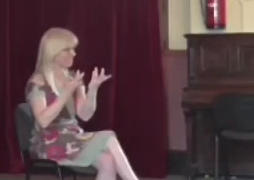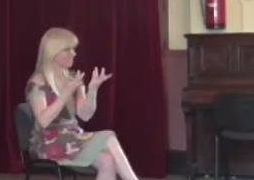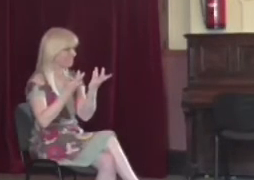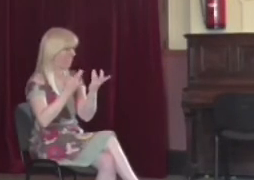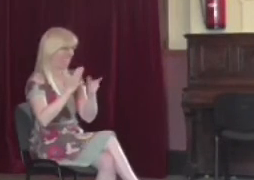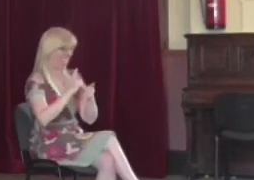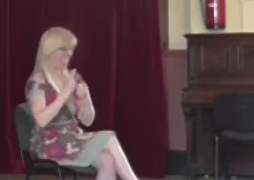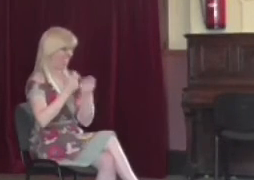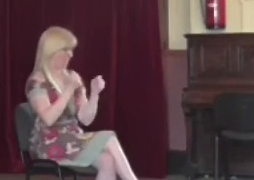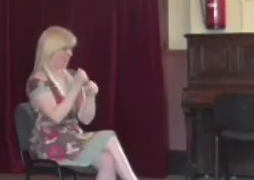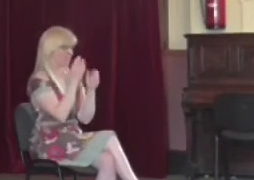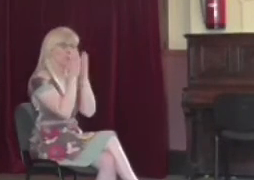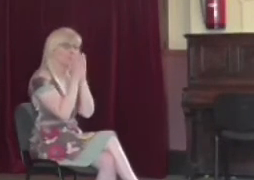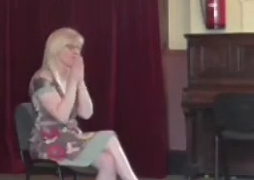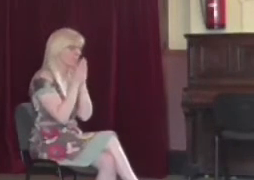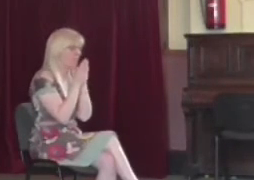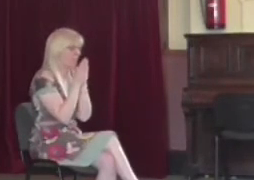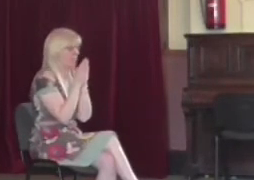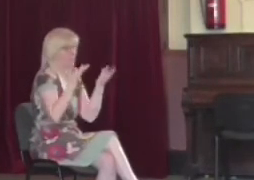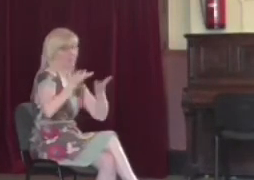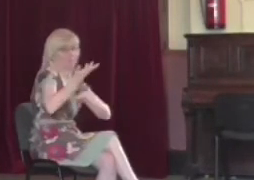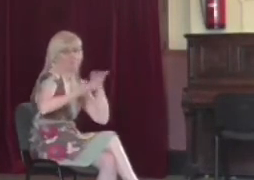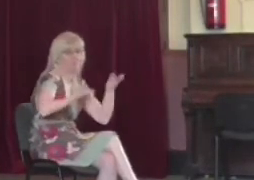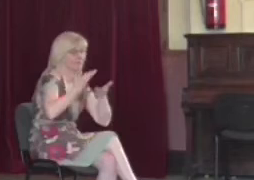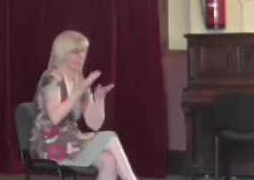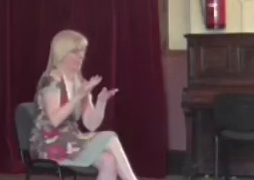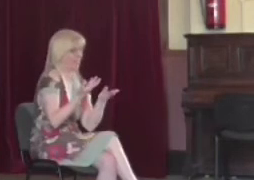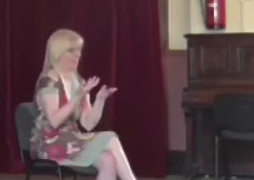faith that he knows